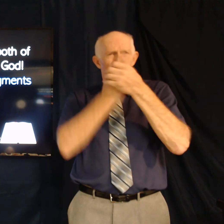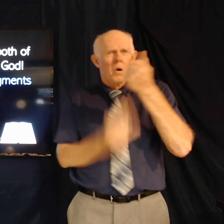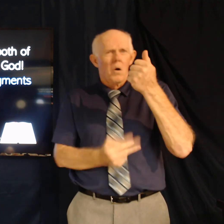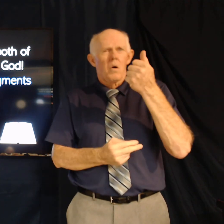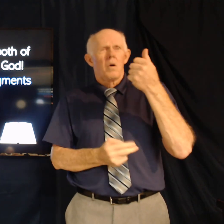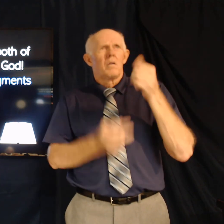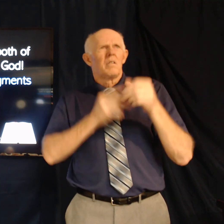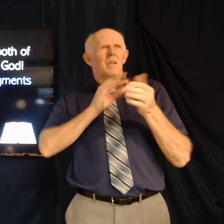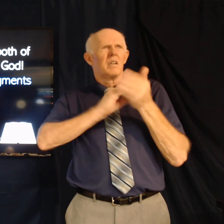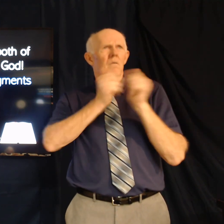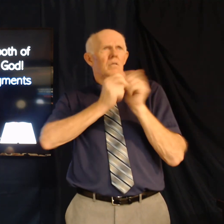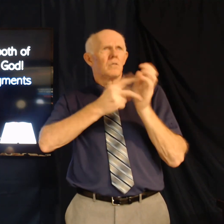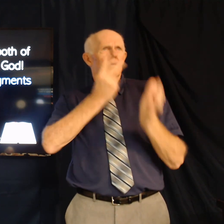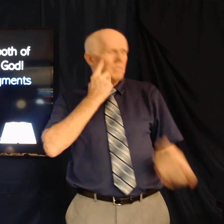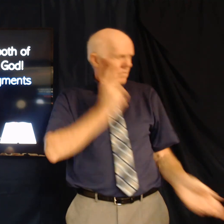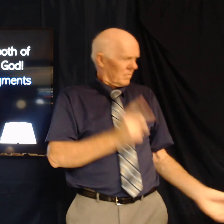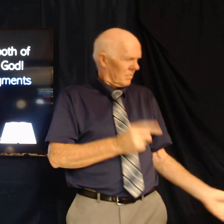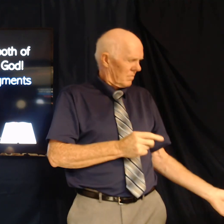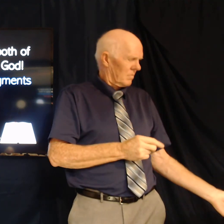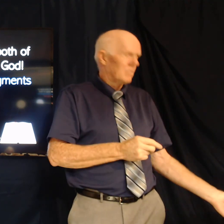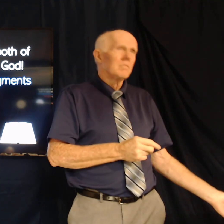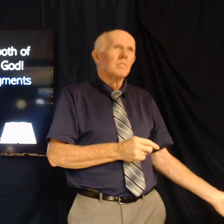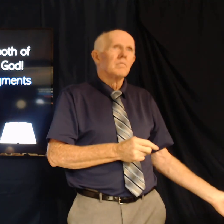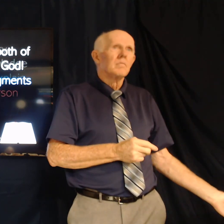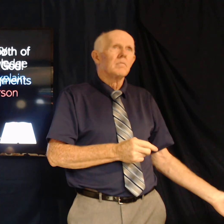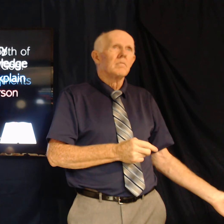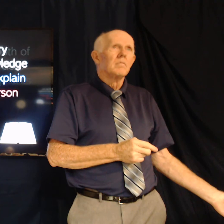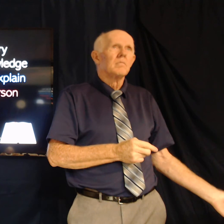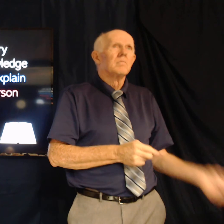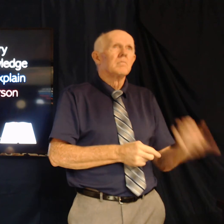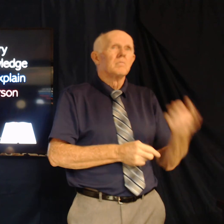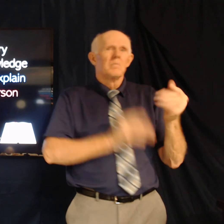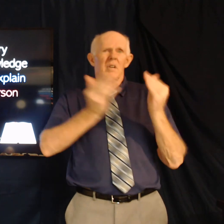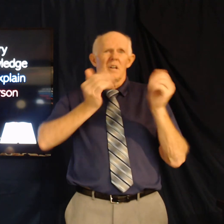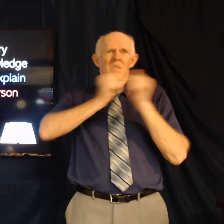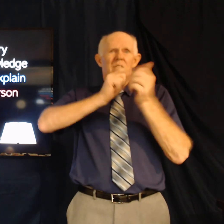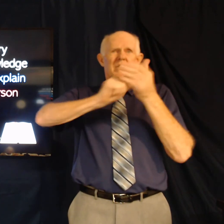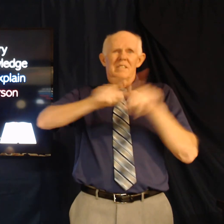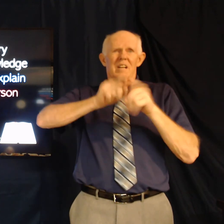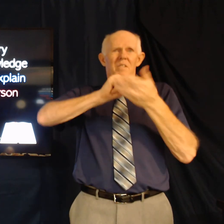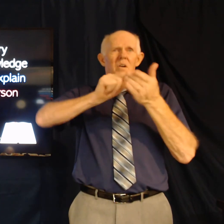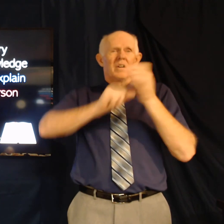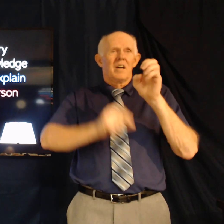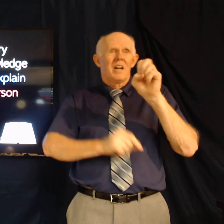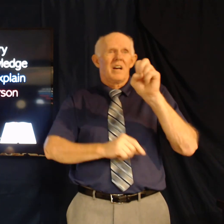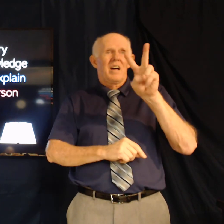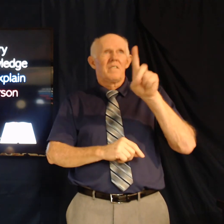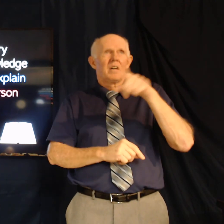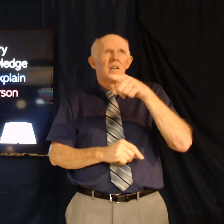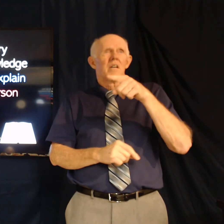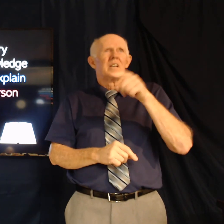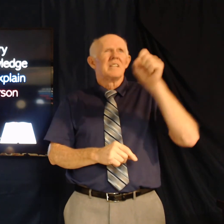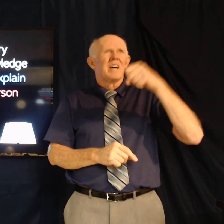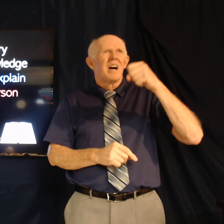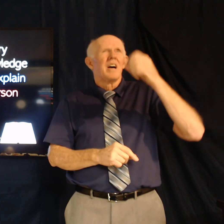The wisdom, he has both wisdom and knowledge. riches in the same